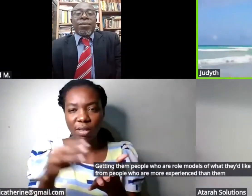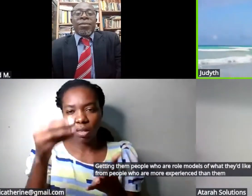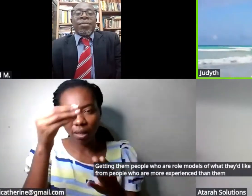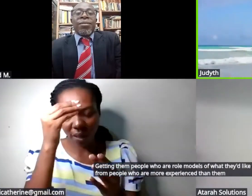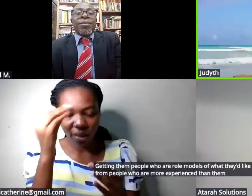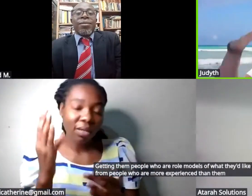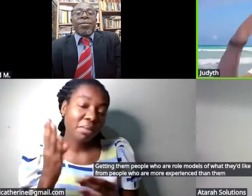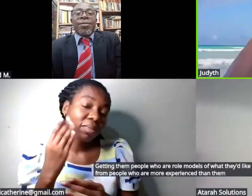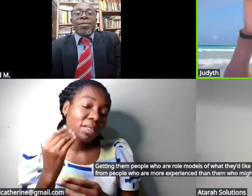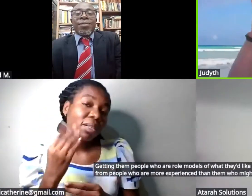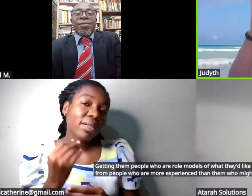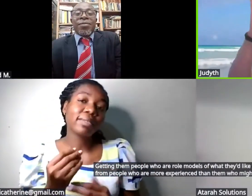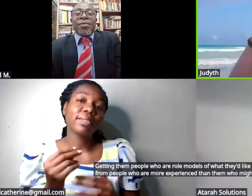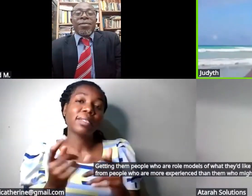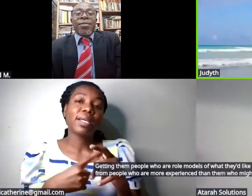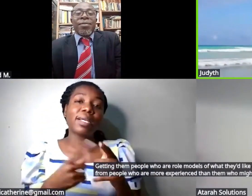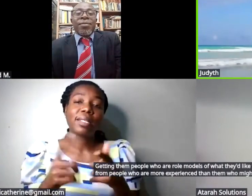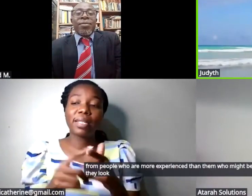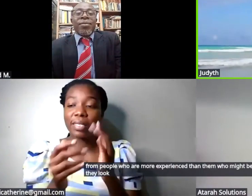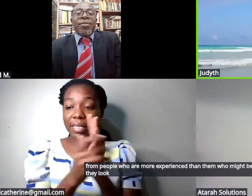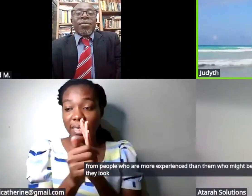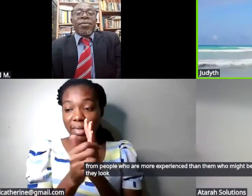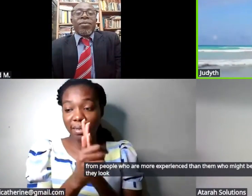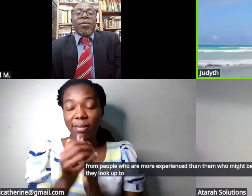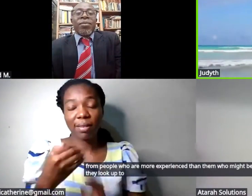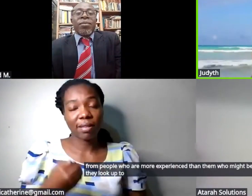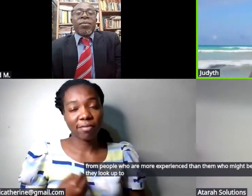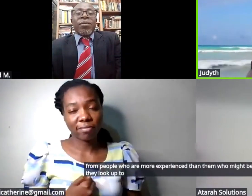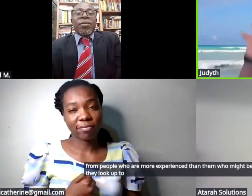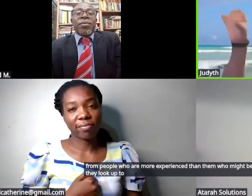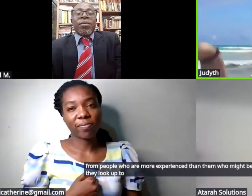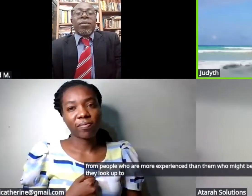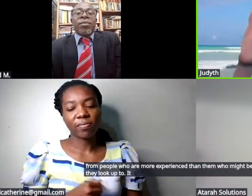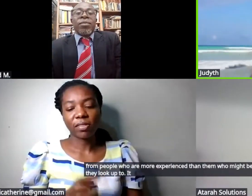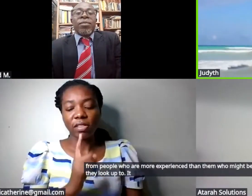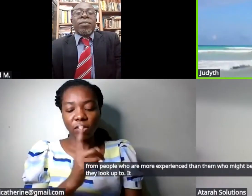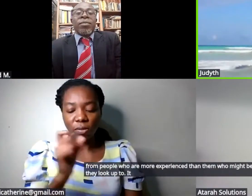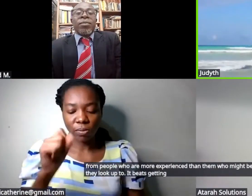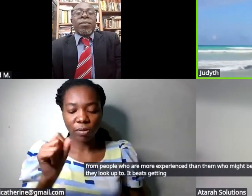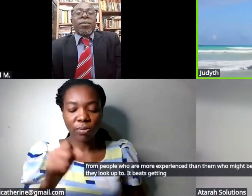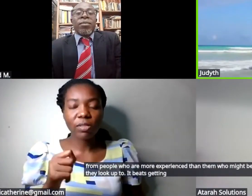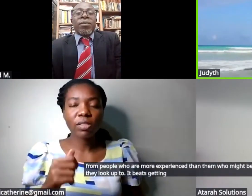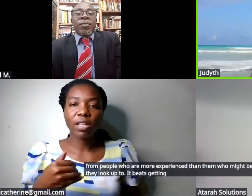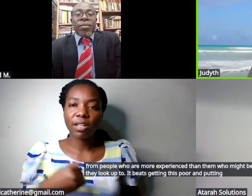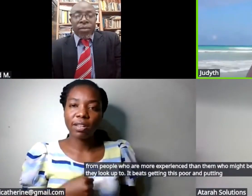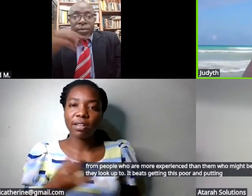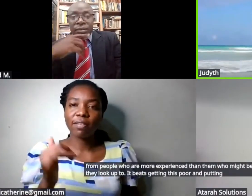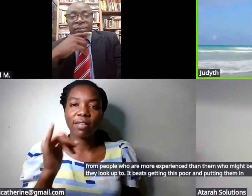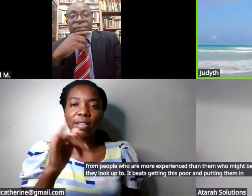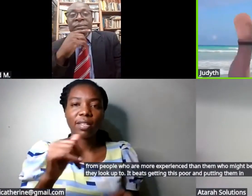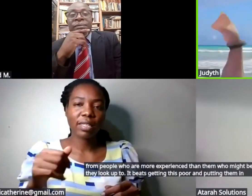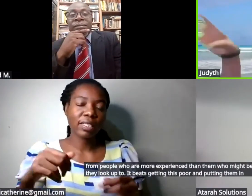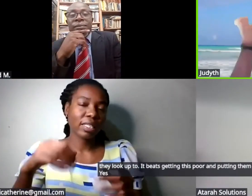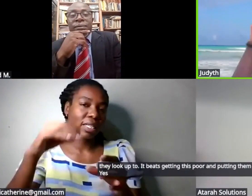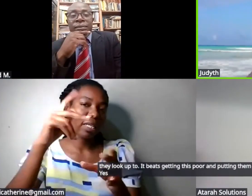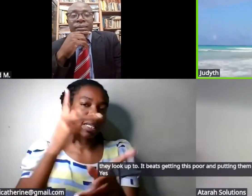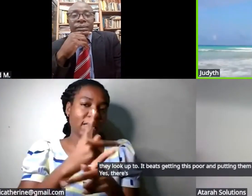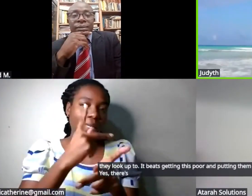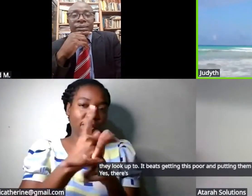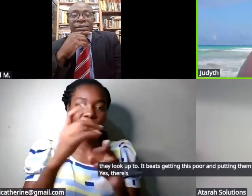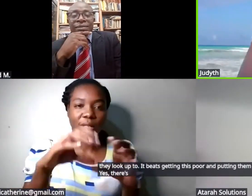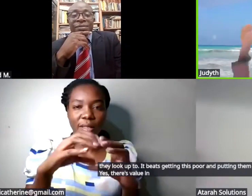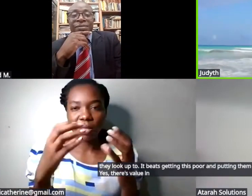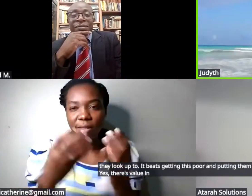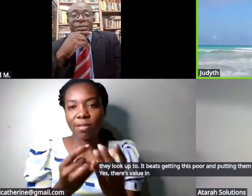more skilled, whom they look up to. It beats getting this poor and putting them in a classroom. Yes, there's value in attending